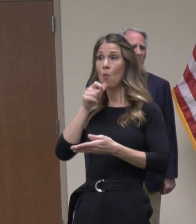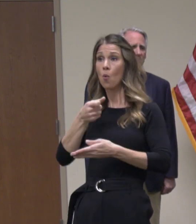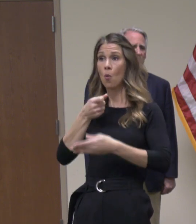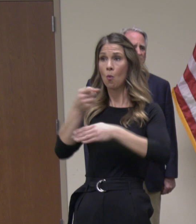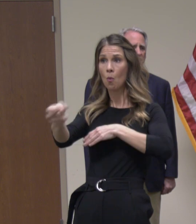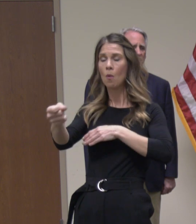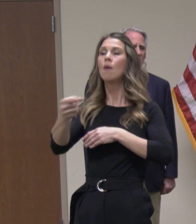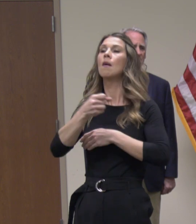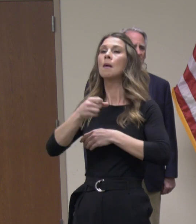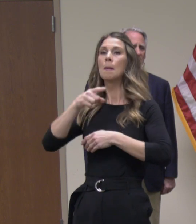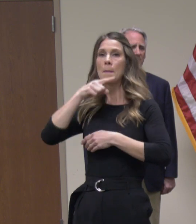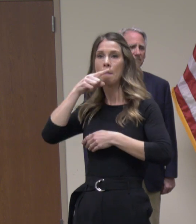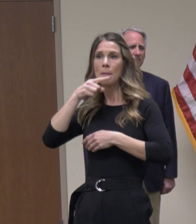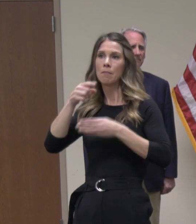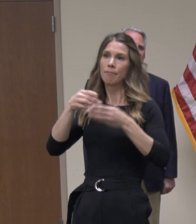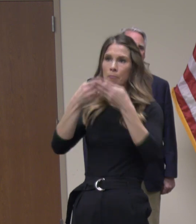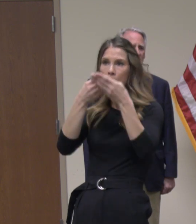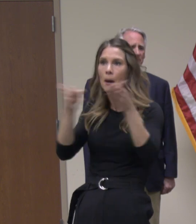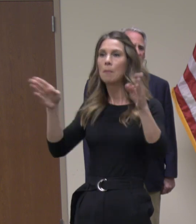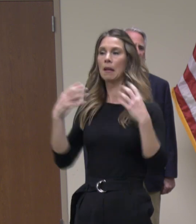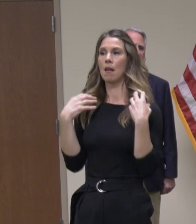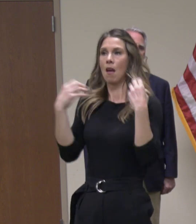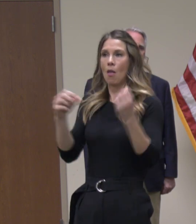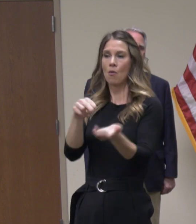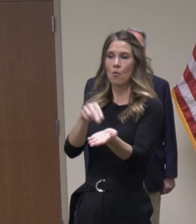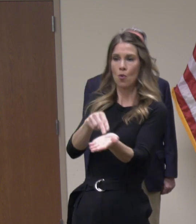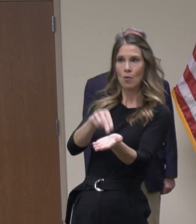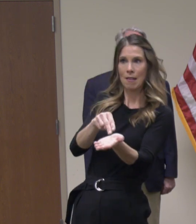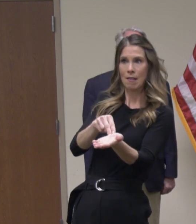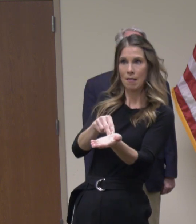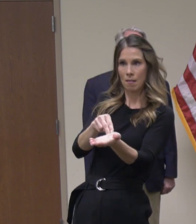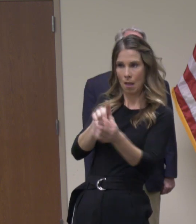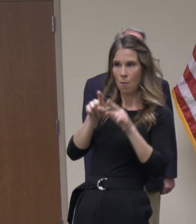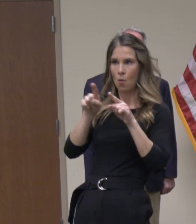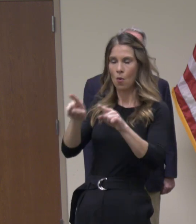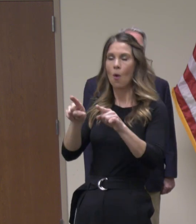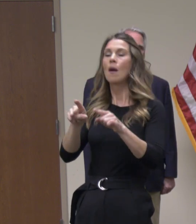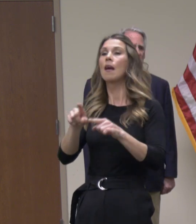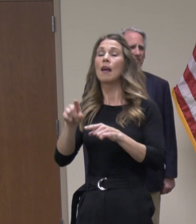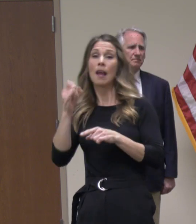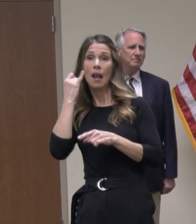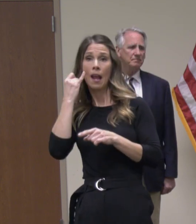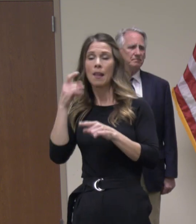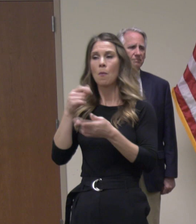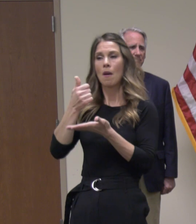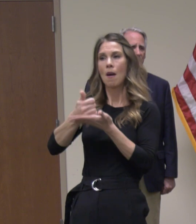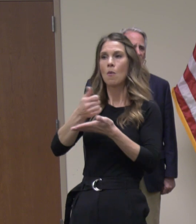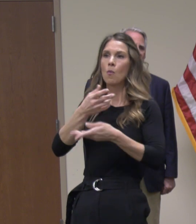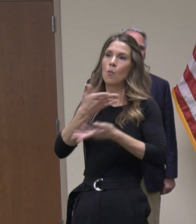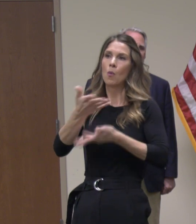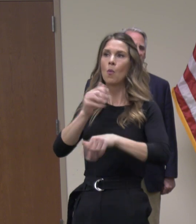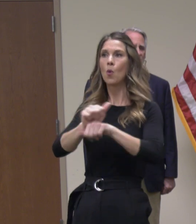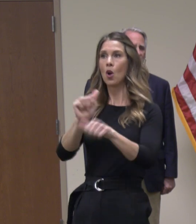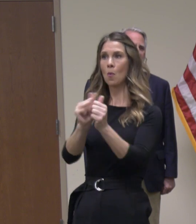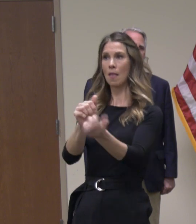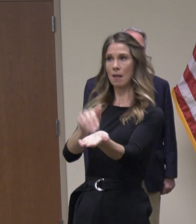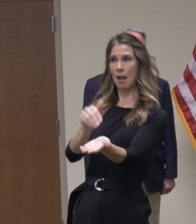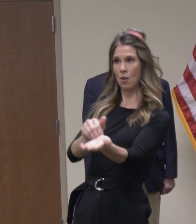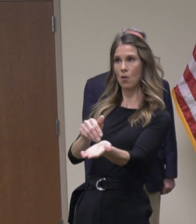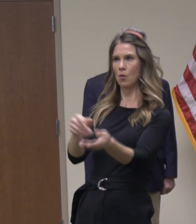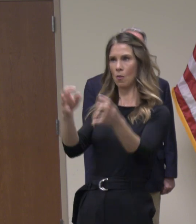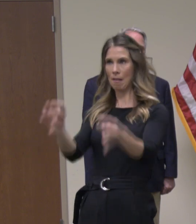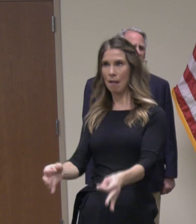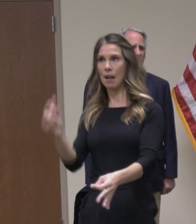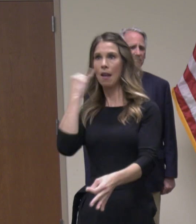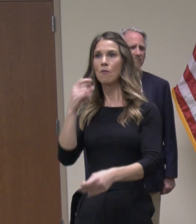nurses, who will also be able to help people connect with a provider who can determine if a flu test or COVID-19 test